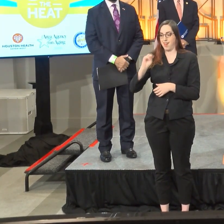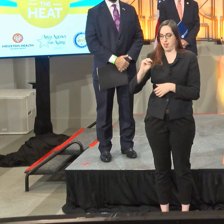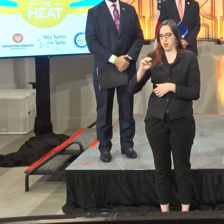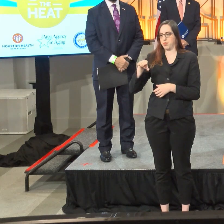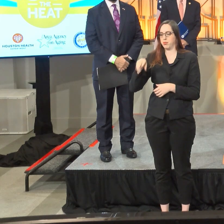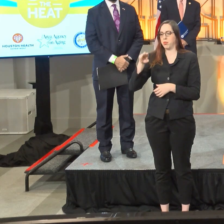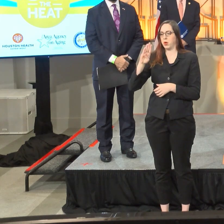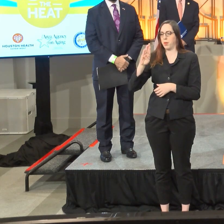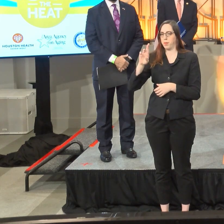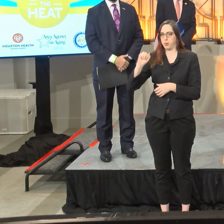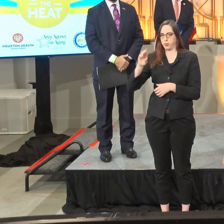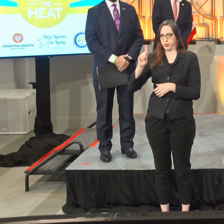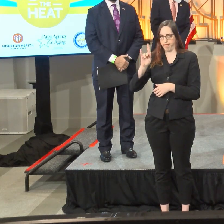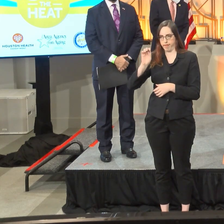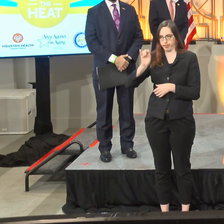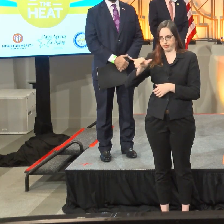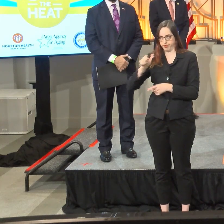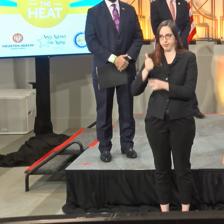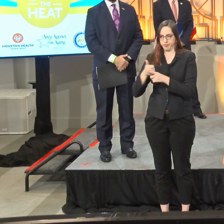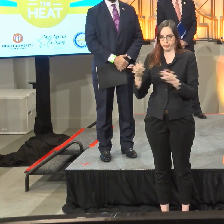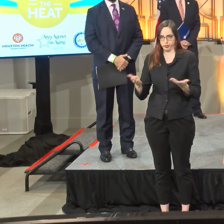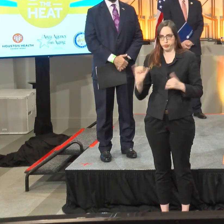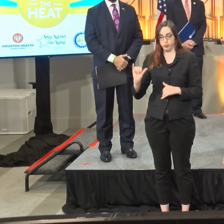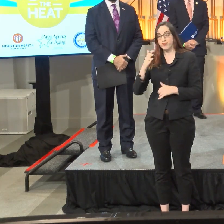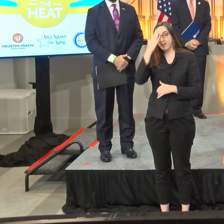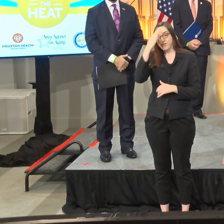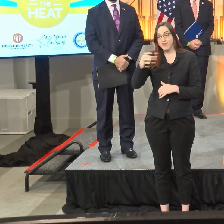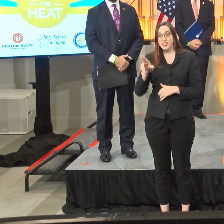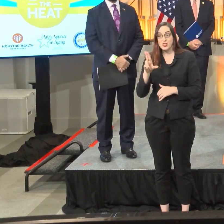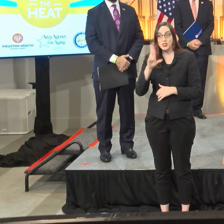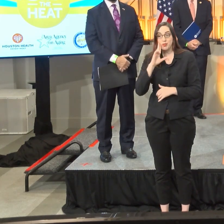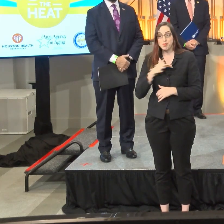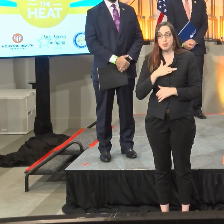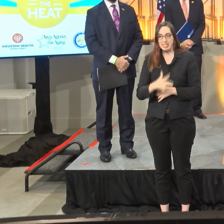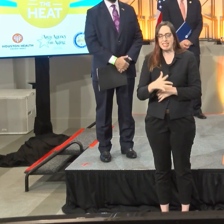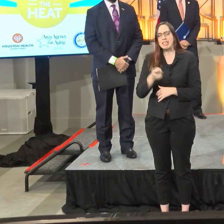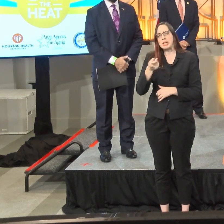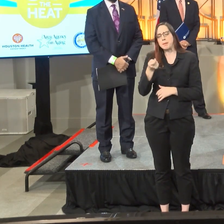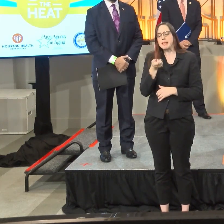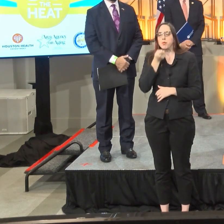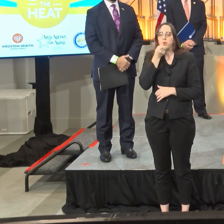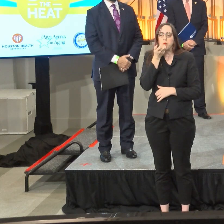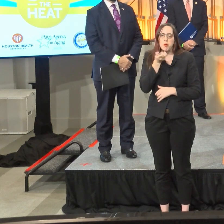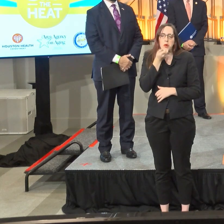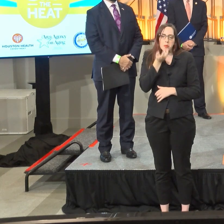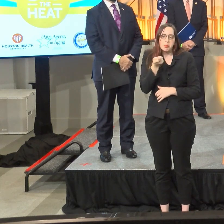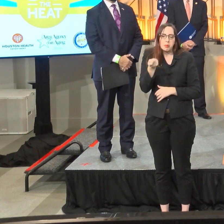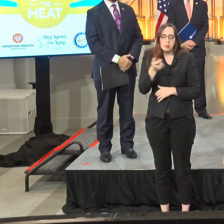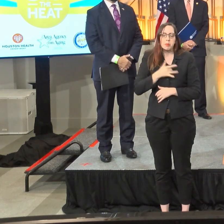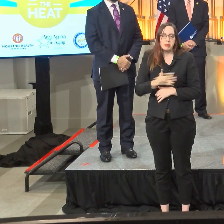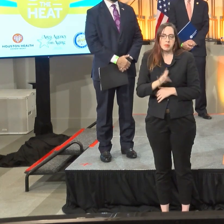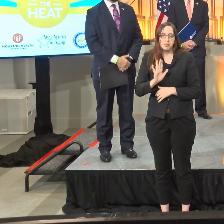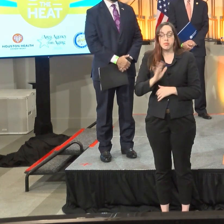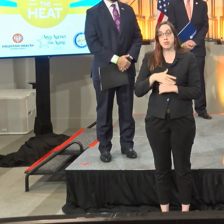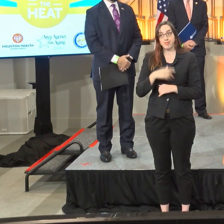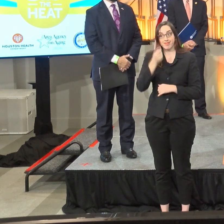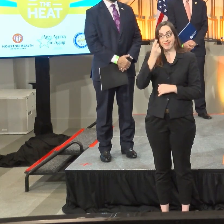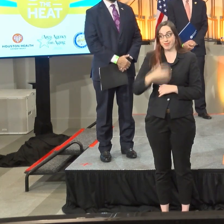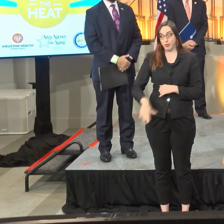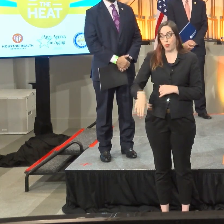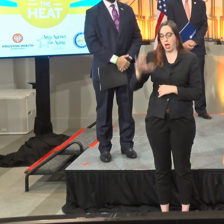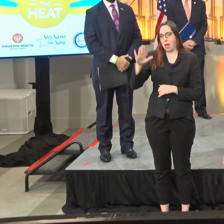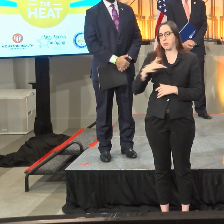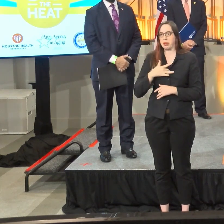is also present. Living in Houston, you know it can be just a little warm. And those of us who grew up without